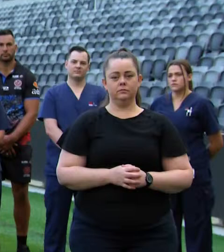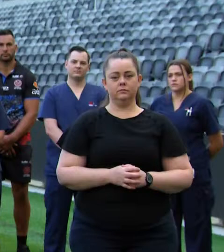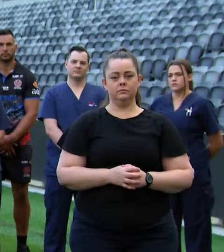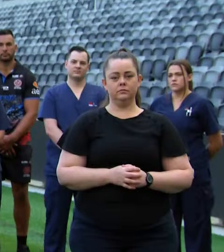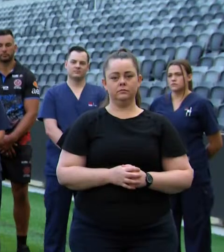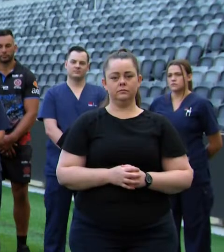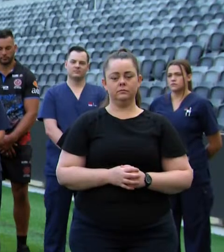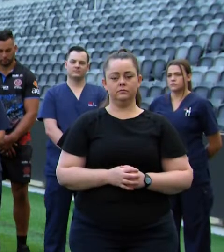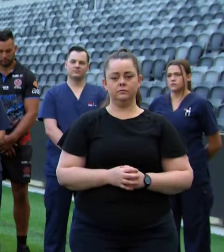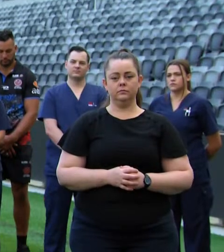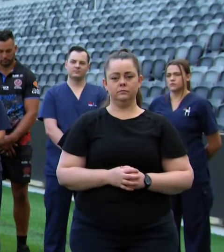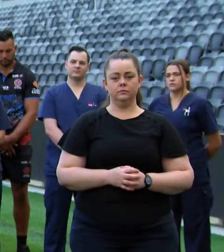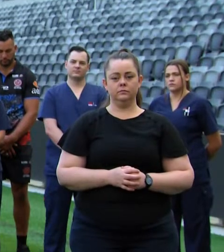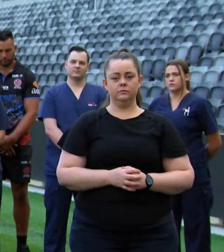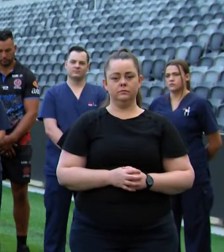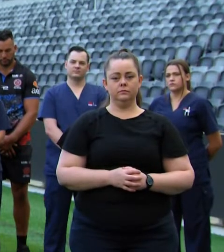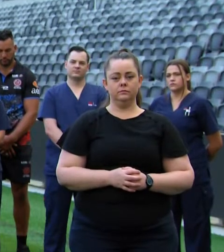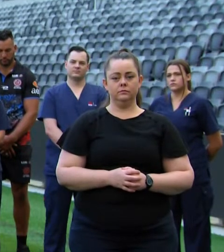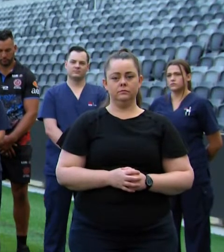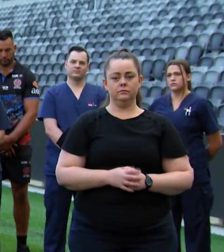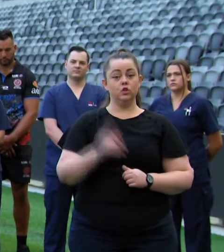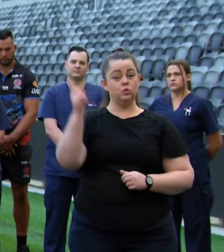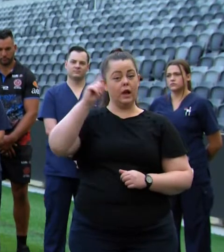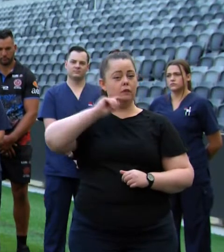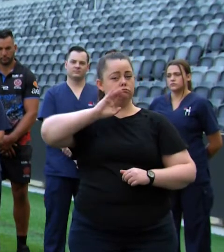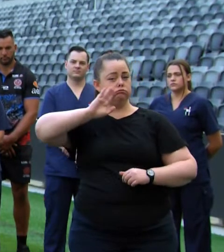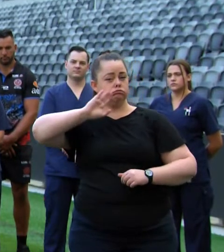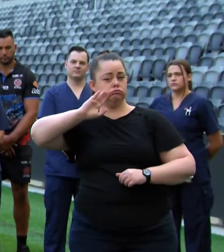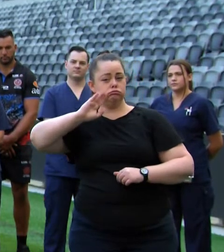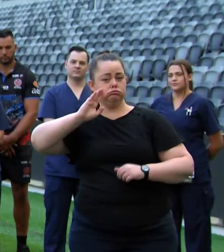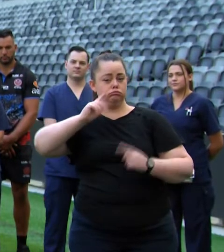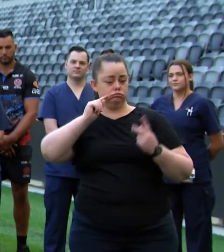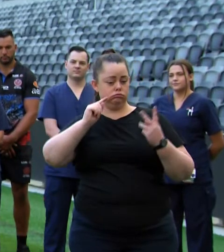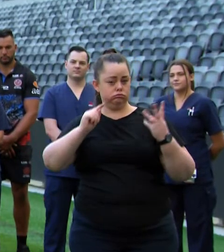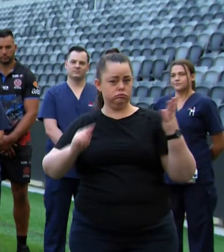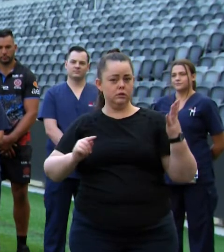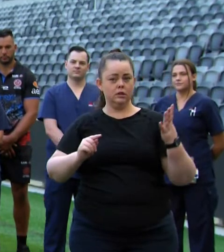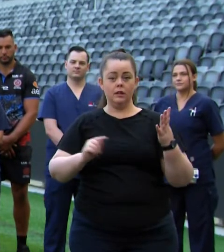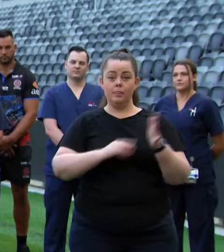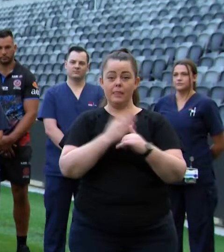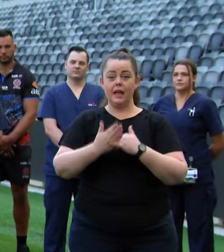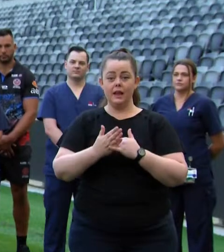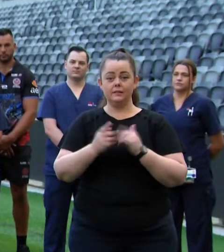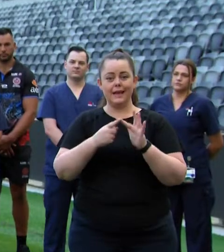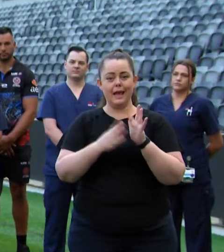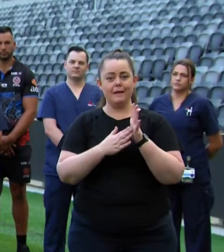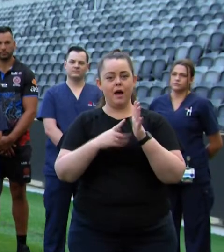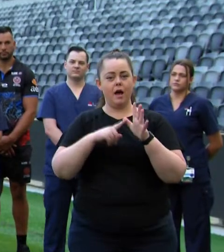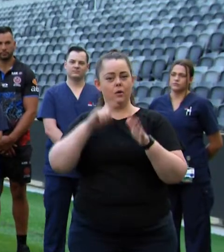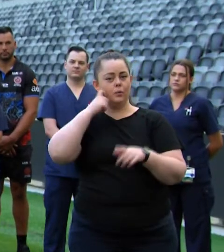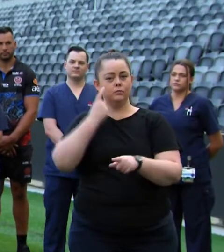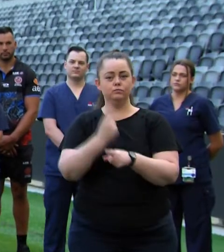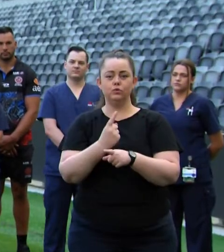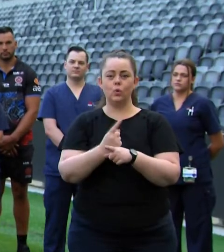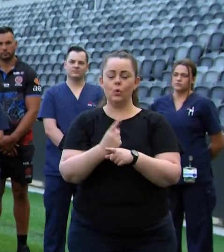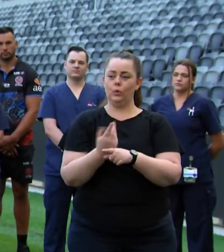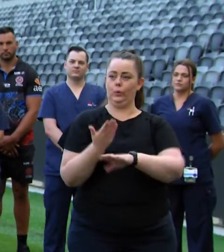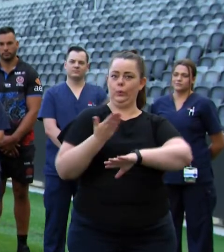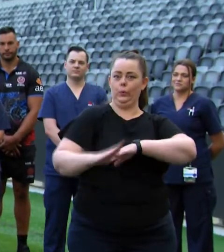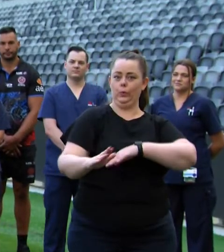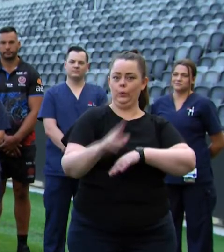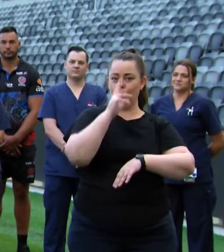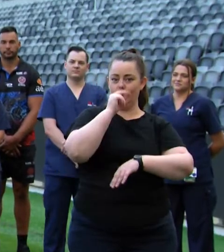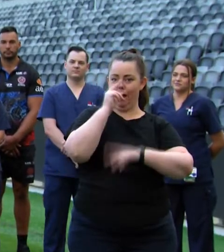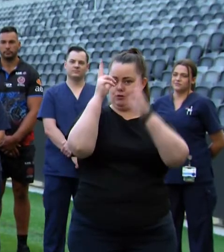various presentations today, we'll hear from Emma Purser-Hansen, who is one of the new young